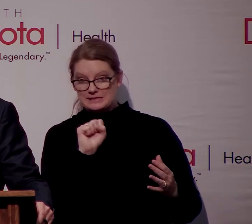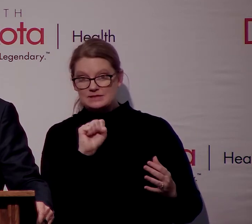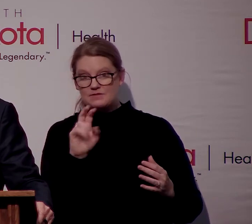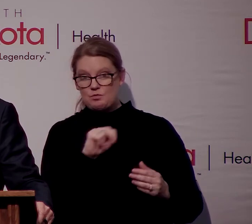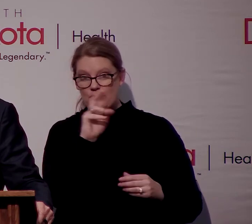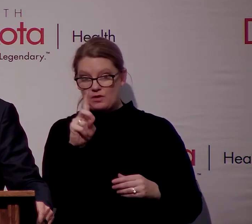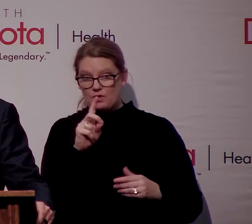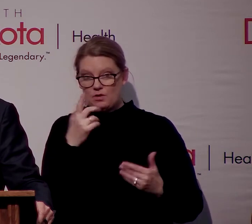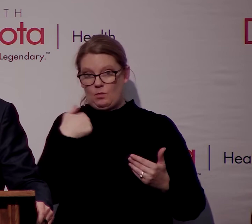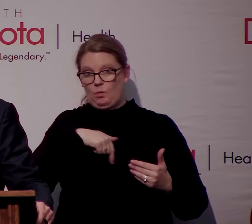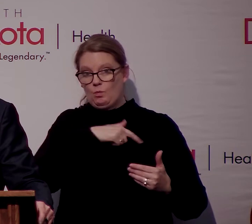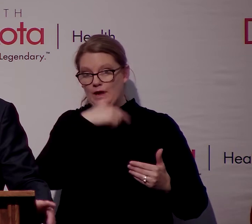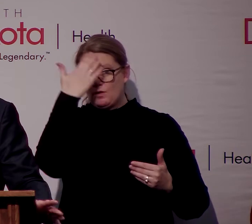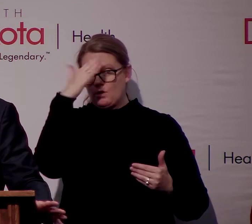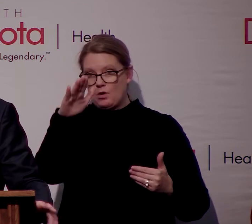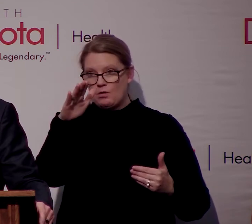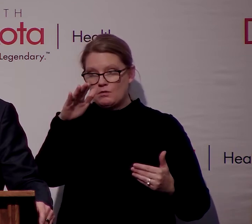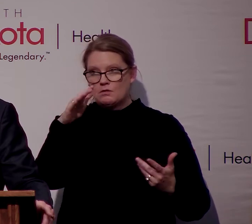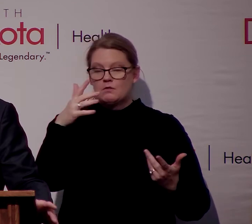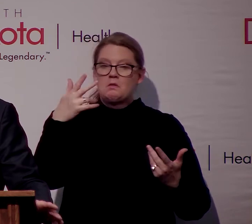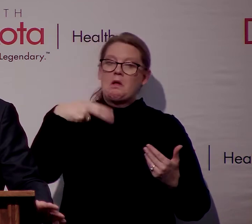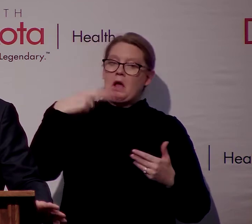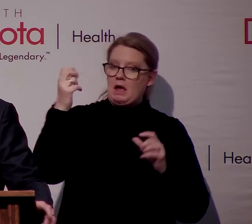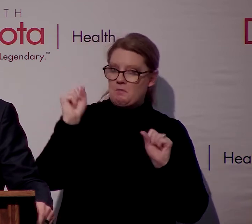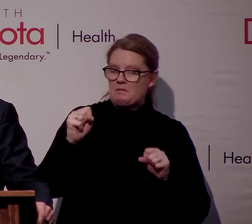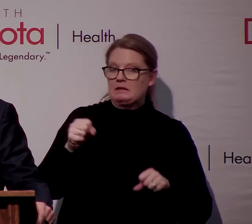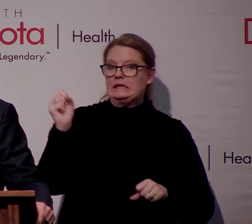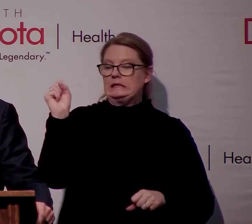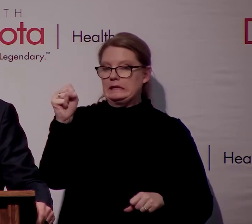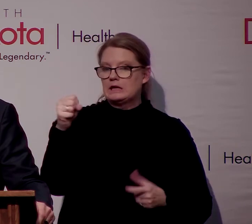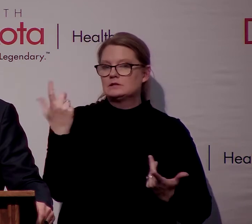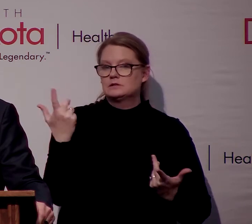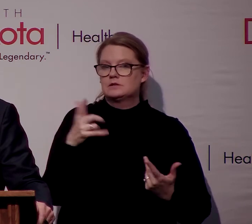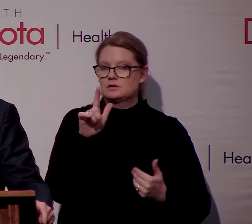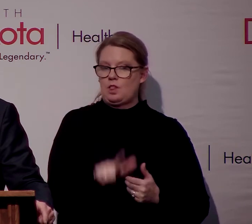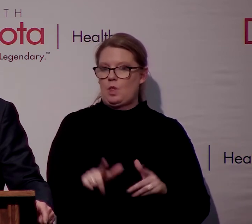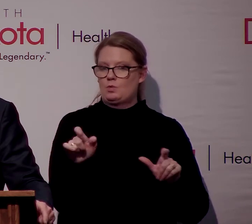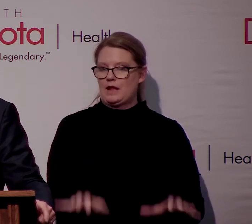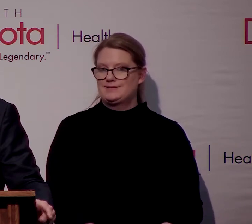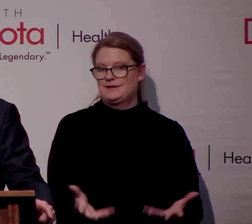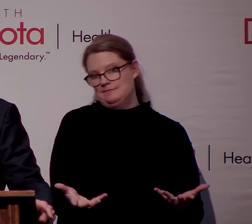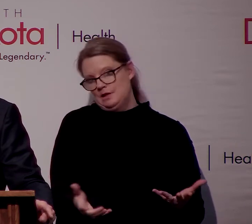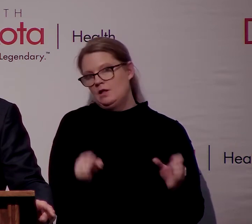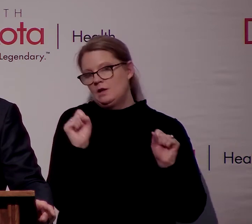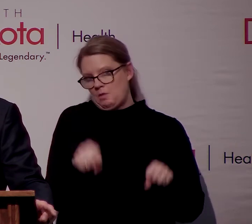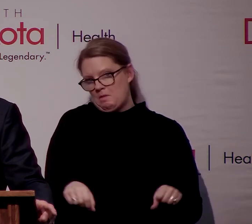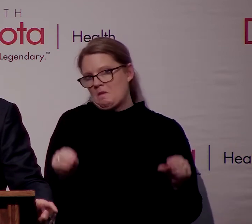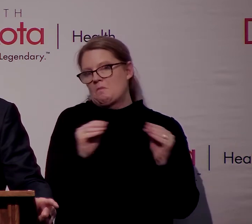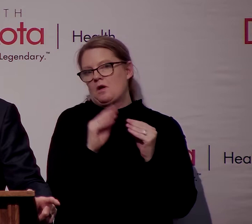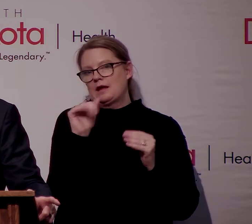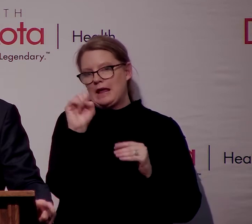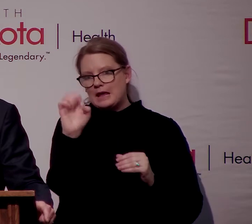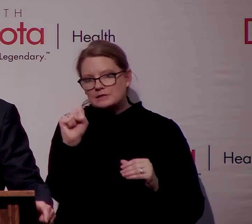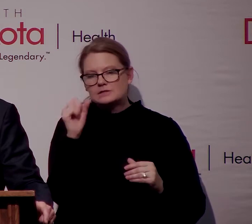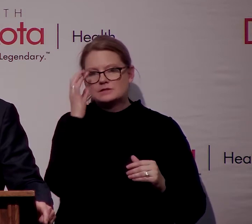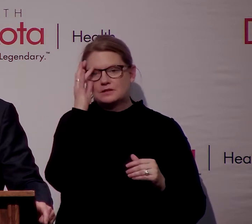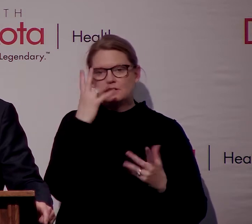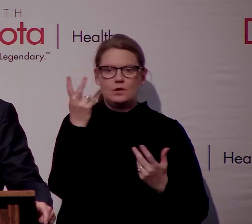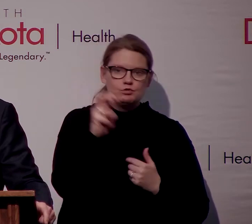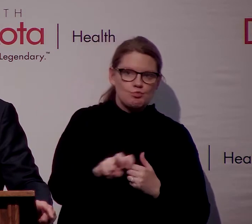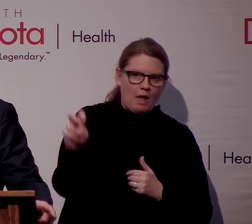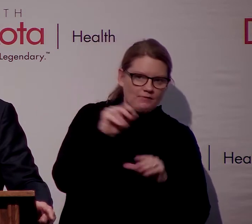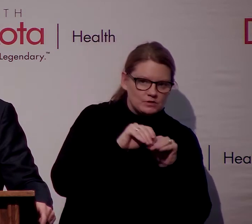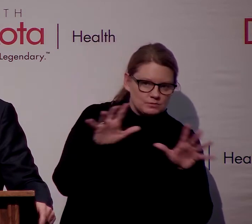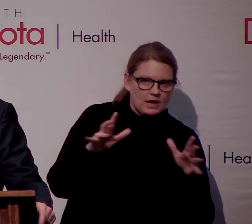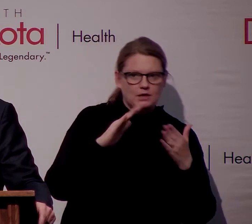answer to that question is likely, high probability is yes, because of the low testing. So We don't know where the traveler spread, community spread, but